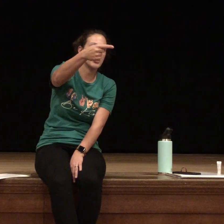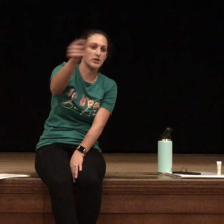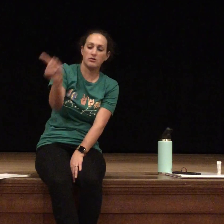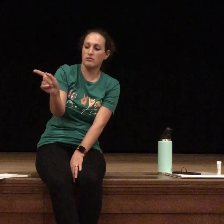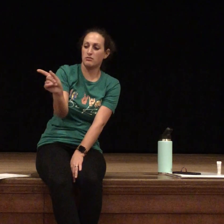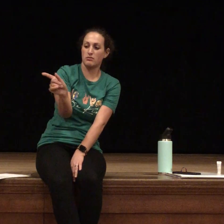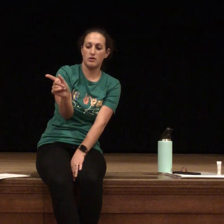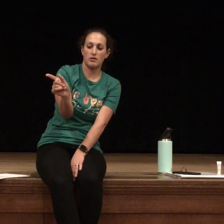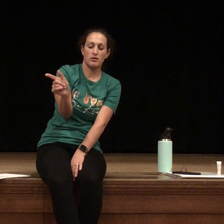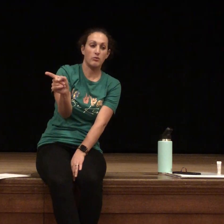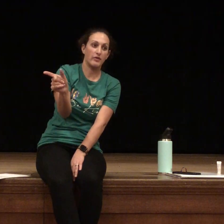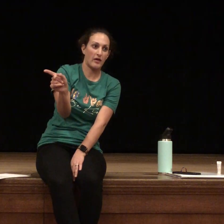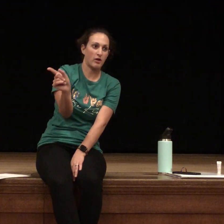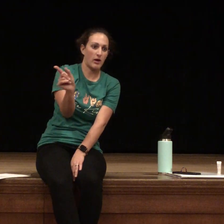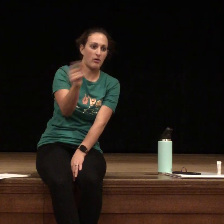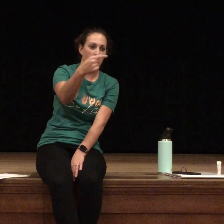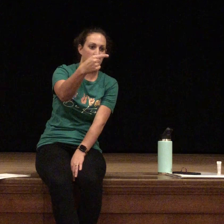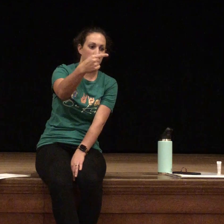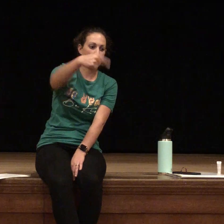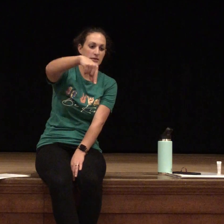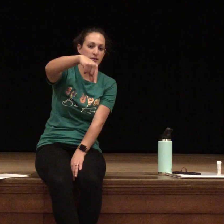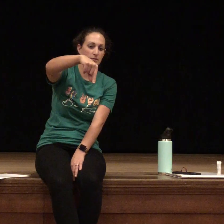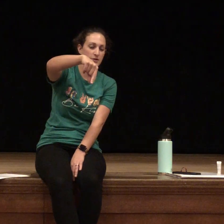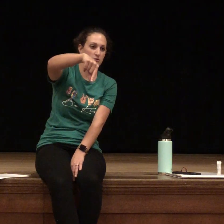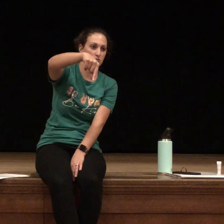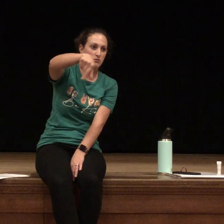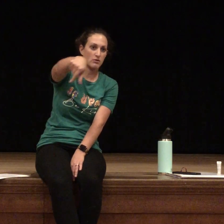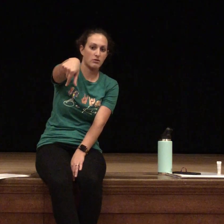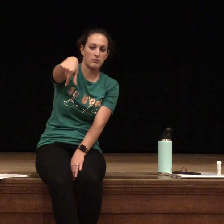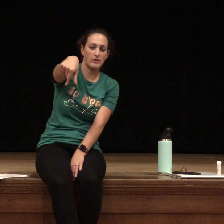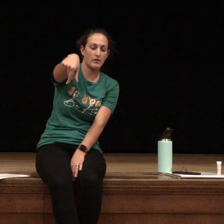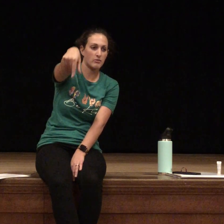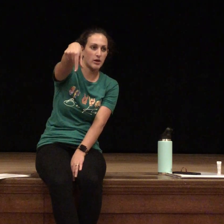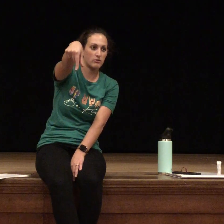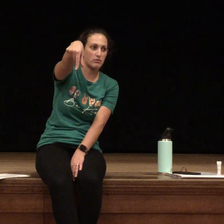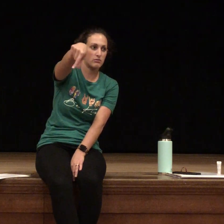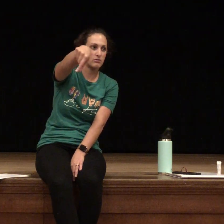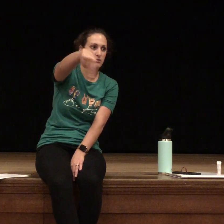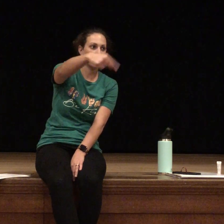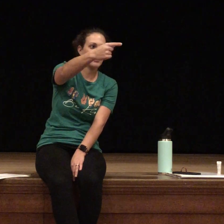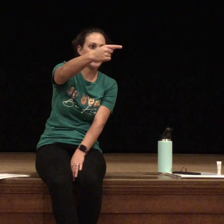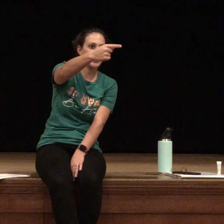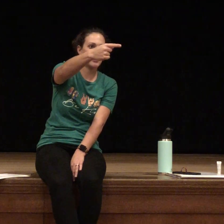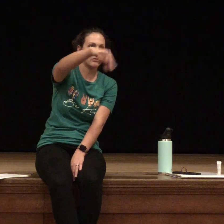G with that thumb out is the same as Q, with that thumb down. G,